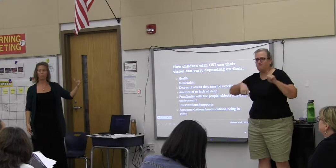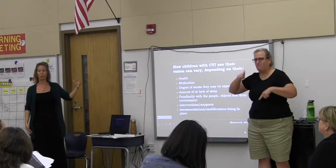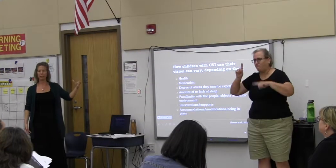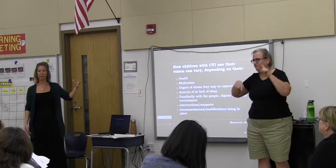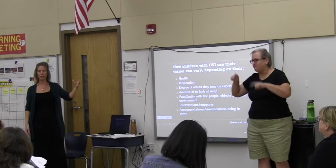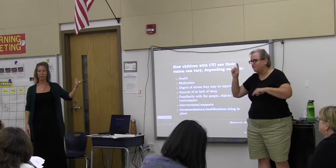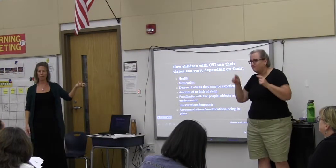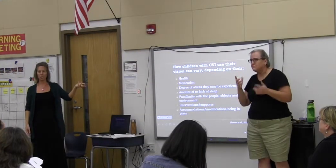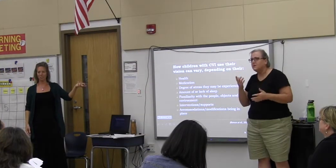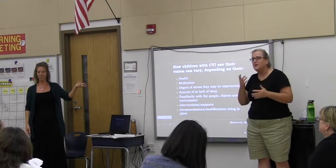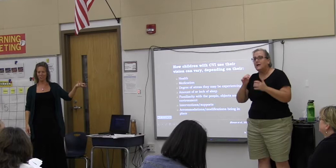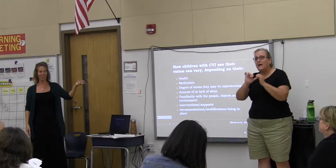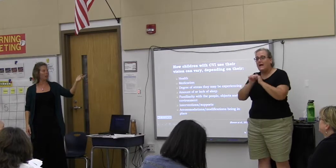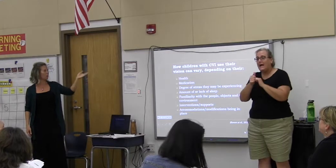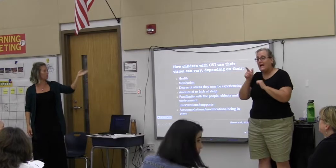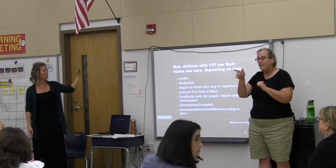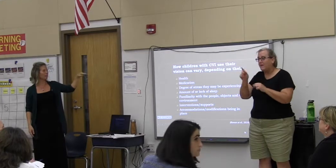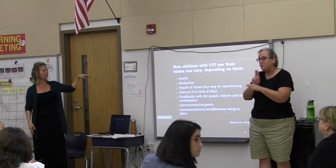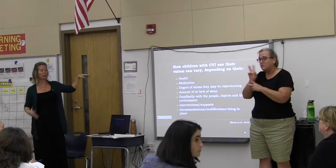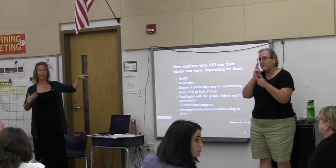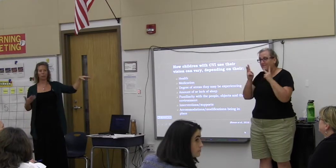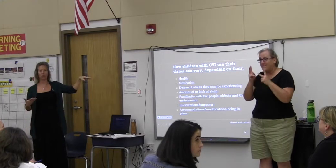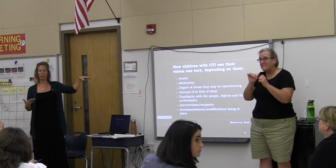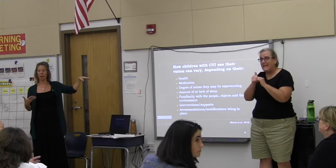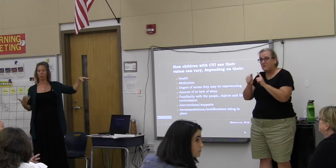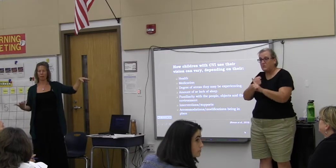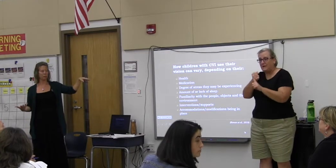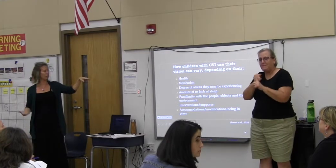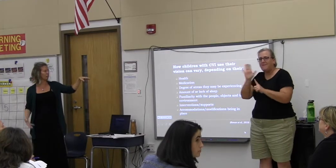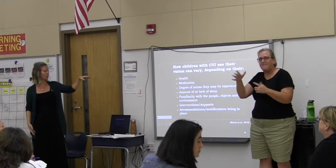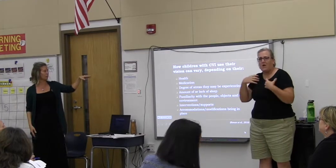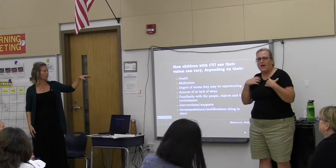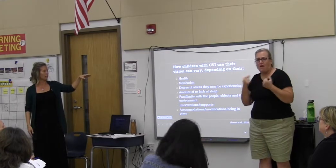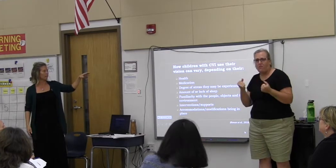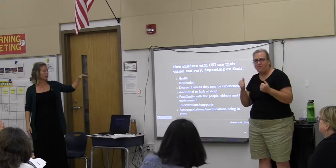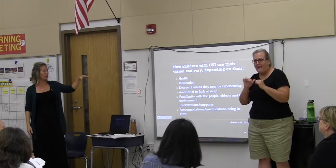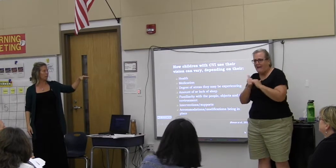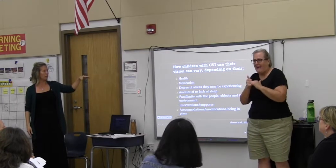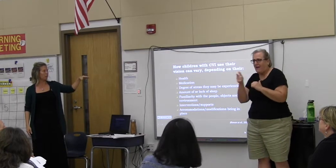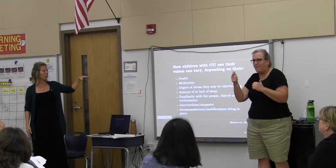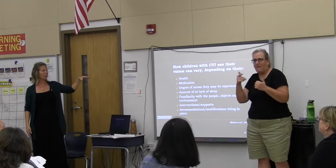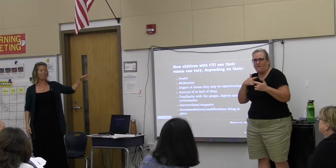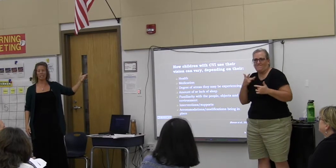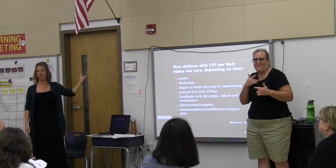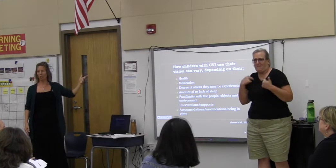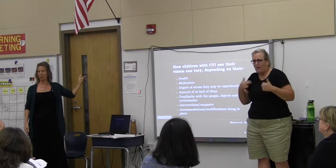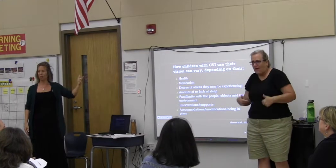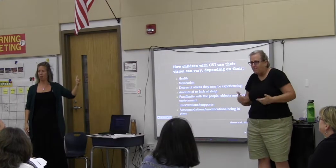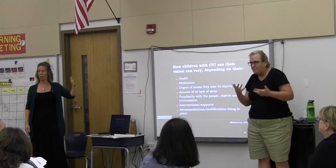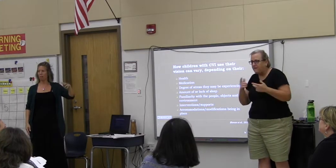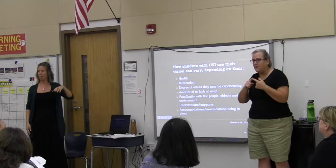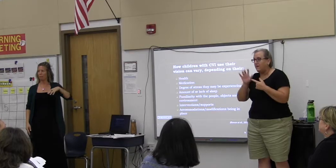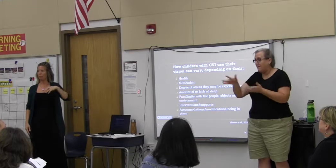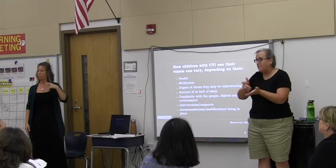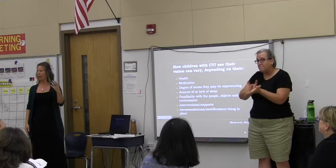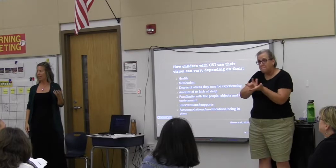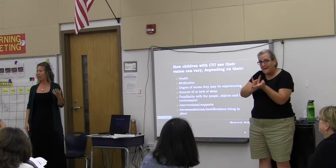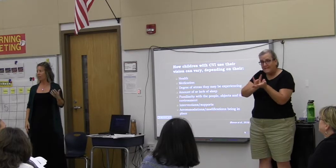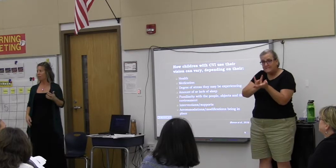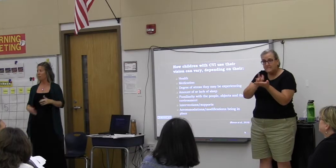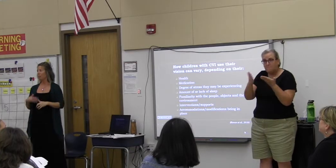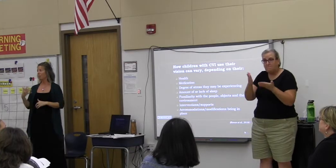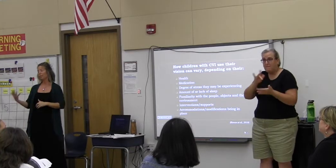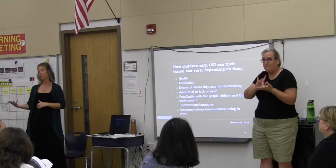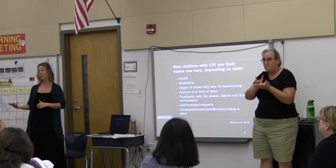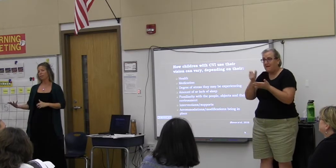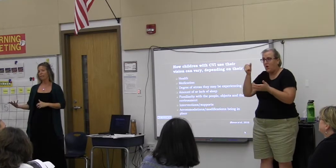things that will impact how they're using their vision, we said, is their health, how well they're feeling. The medication that they're on, if that makes them